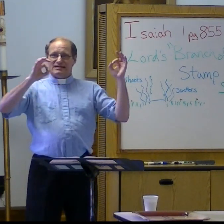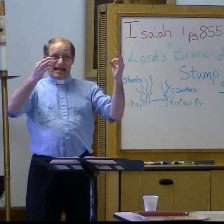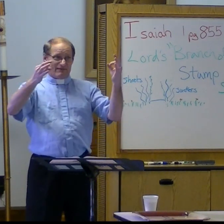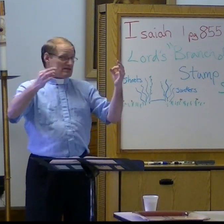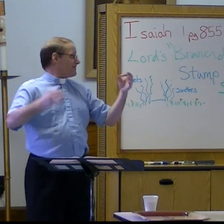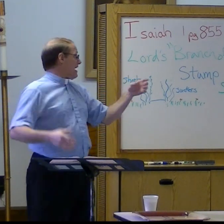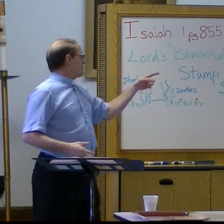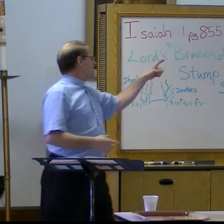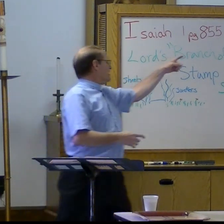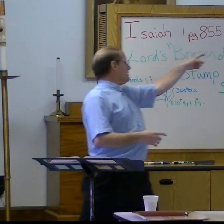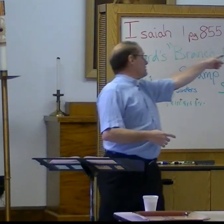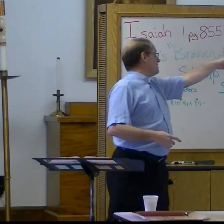David's family,